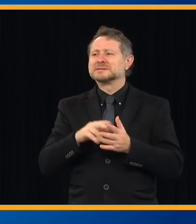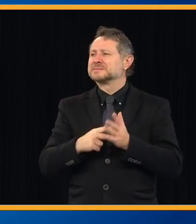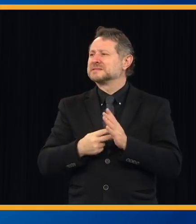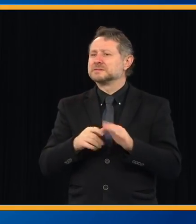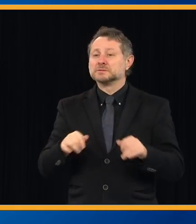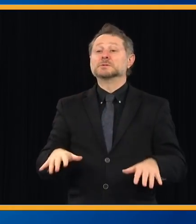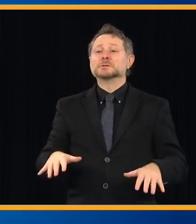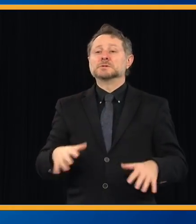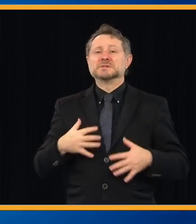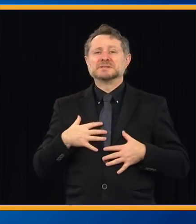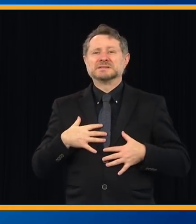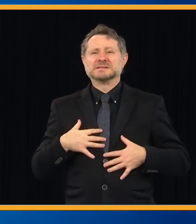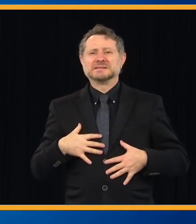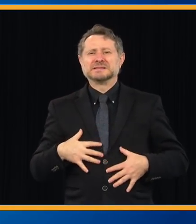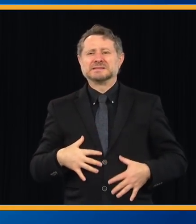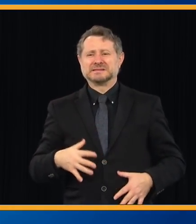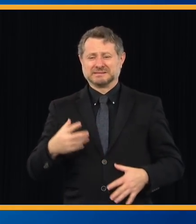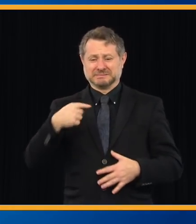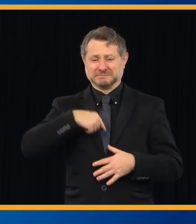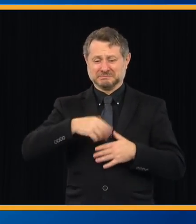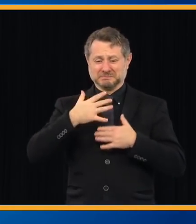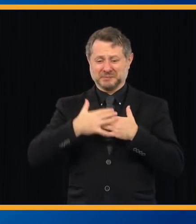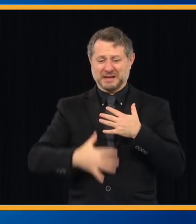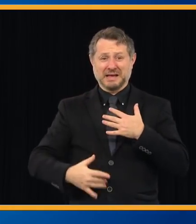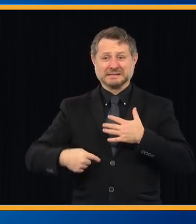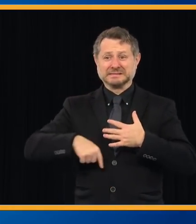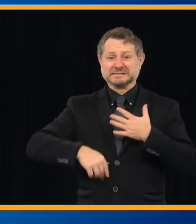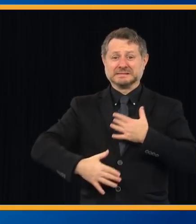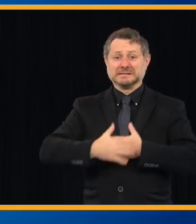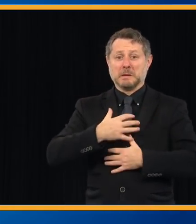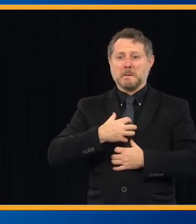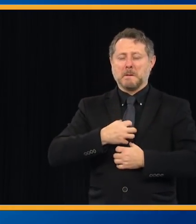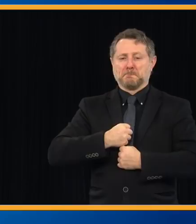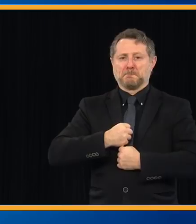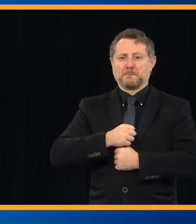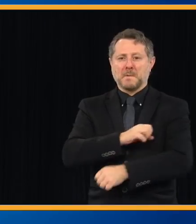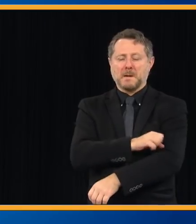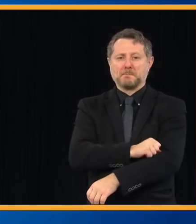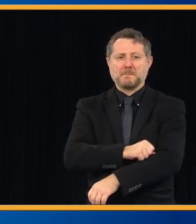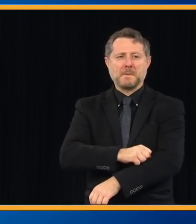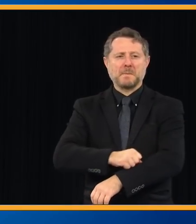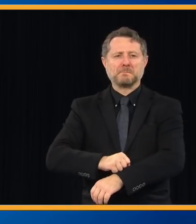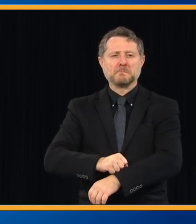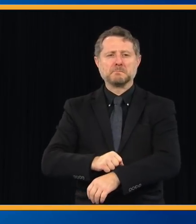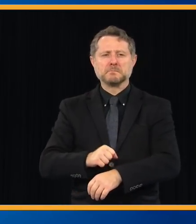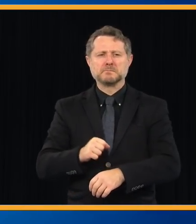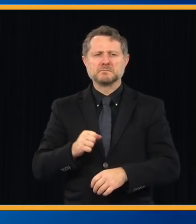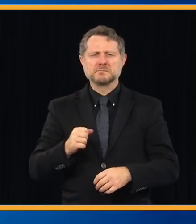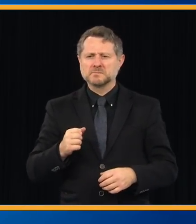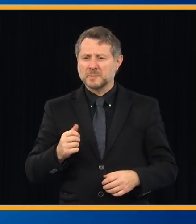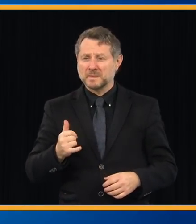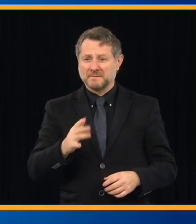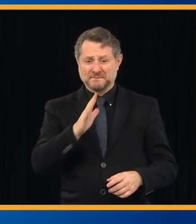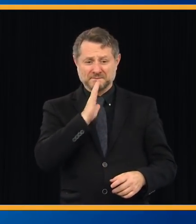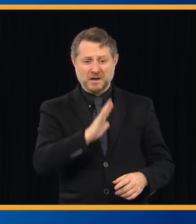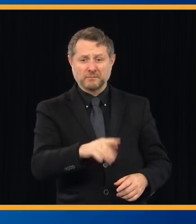in their blood vessels. This past Thursday, a 5-year-old boy passed away